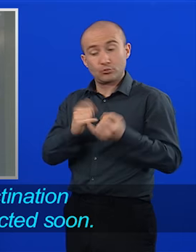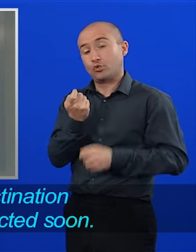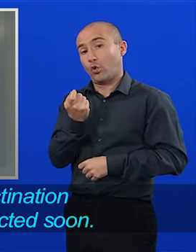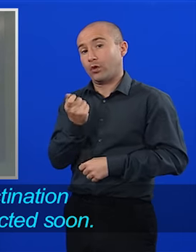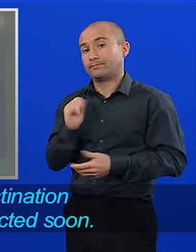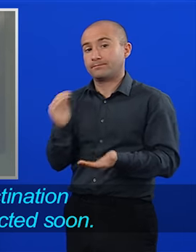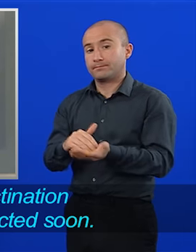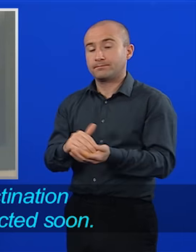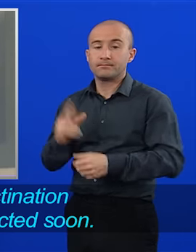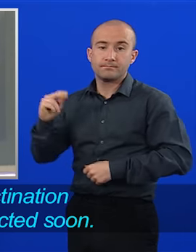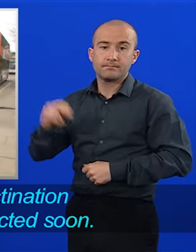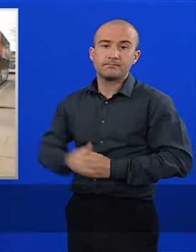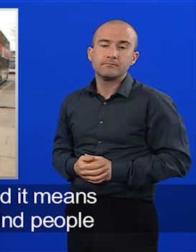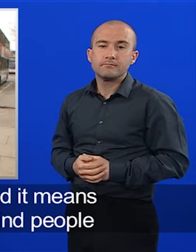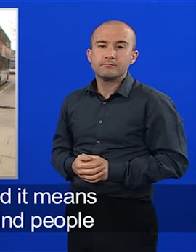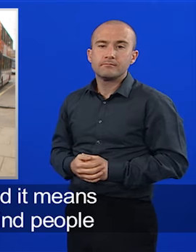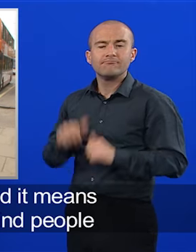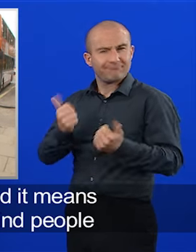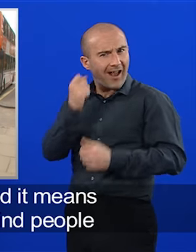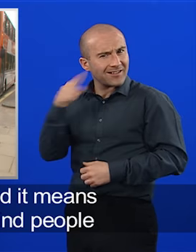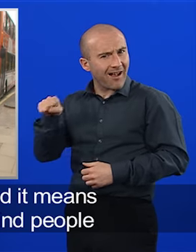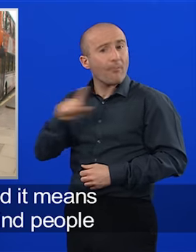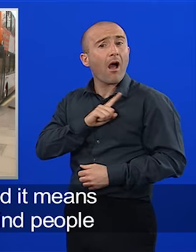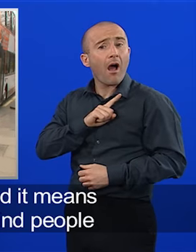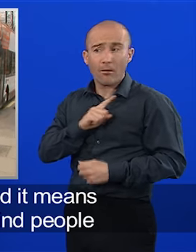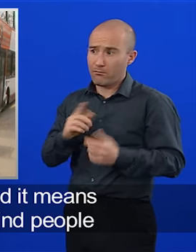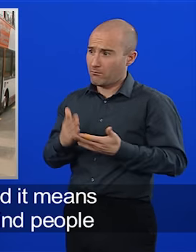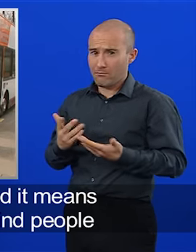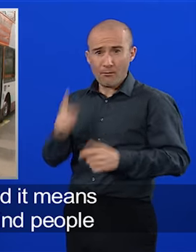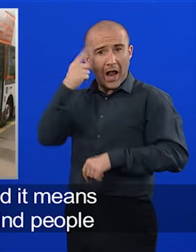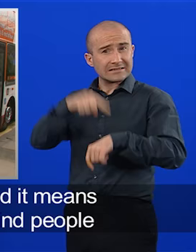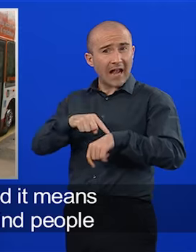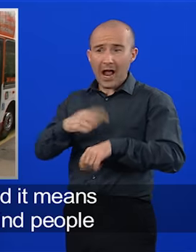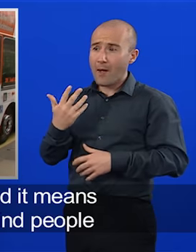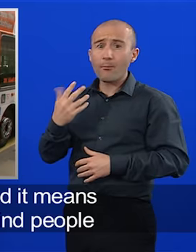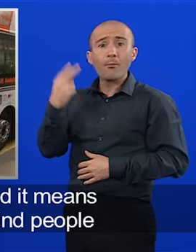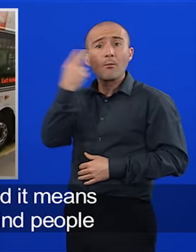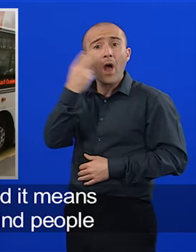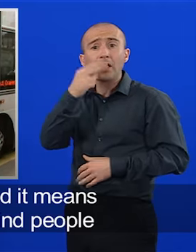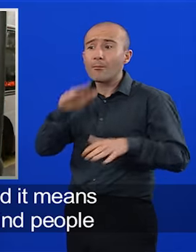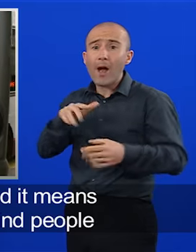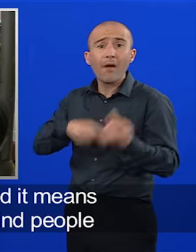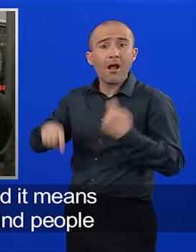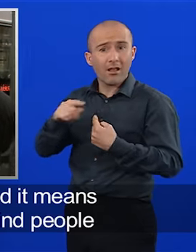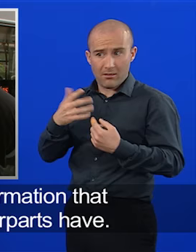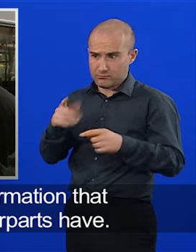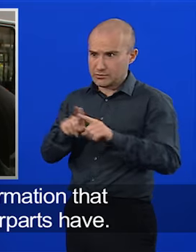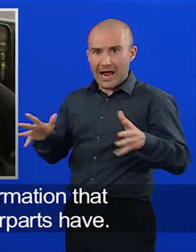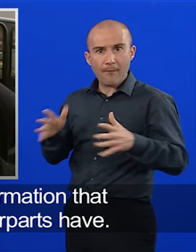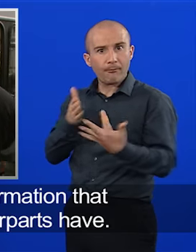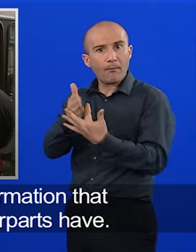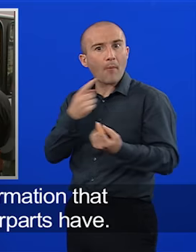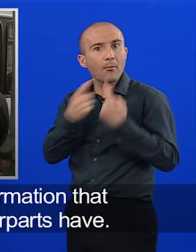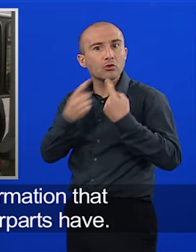East Craigs, expected soon. It's a great idea, and it means that for the first time blind people have the